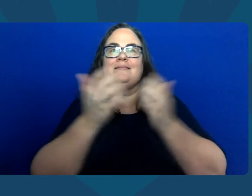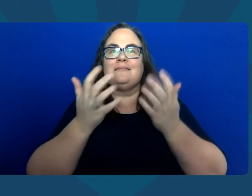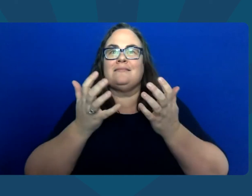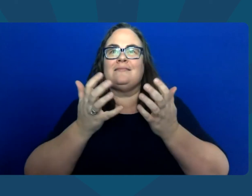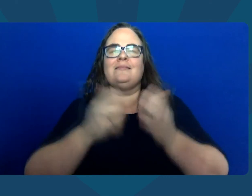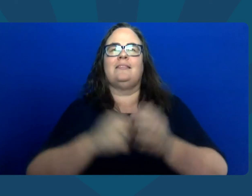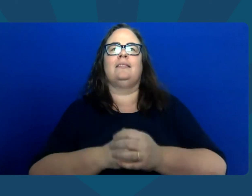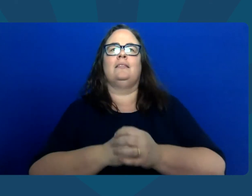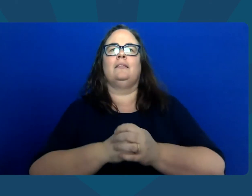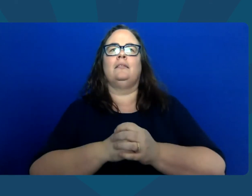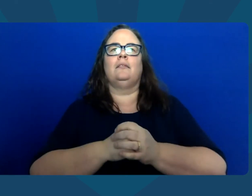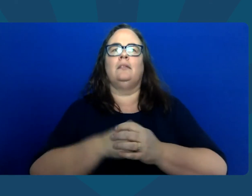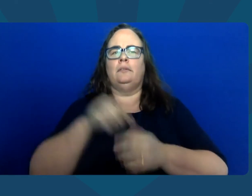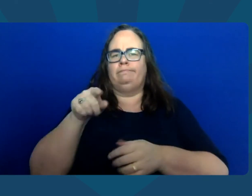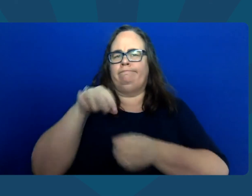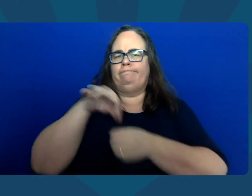getting legislation passed.